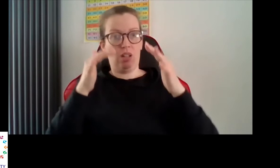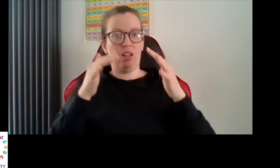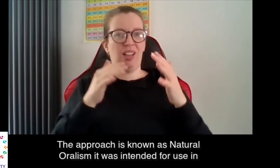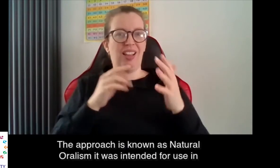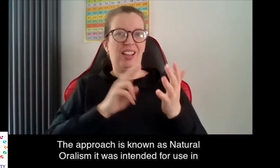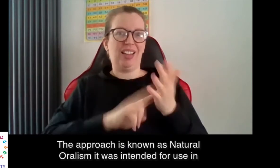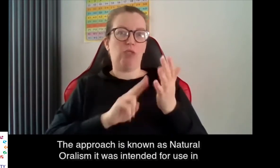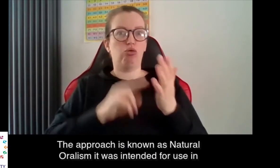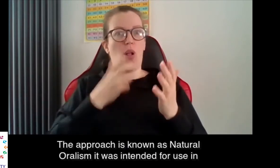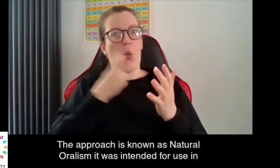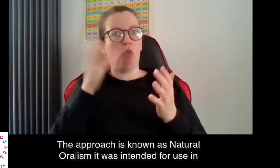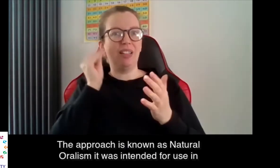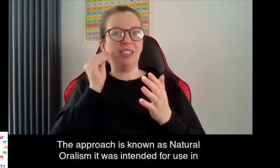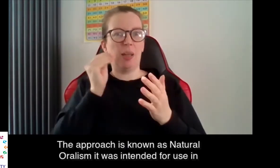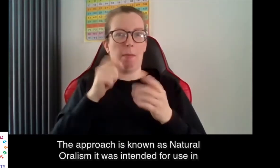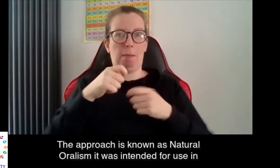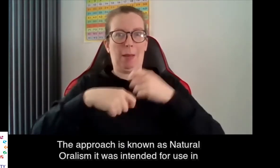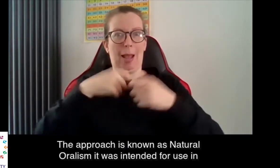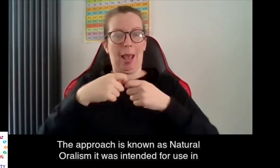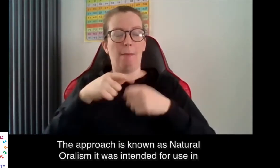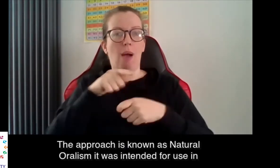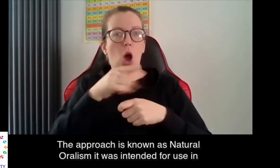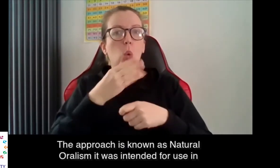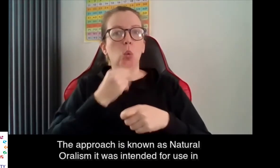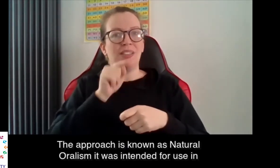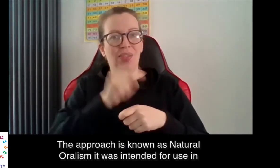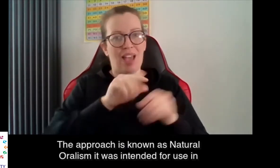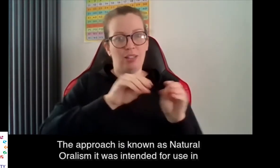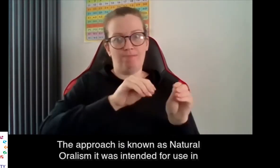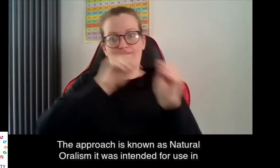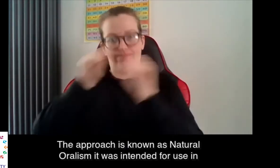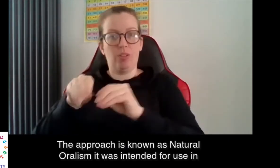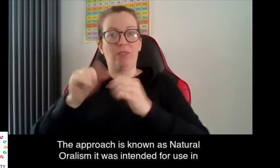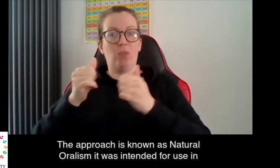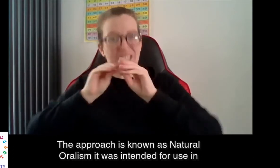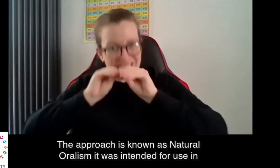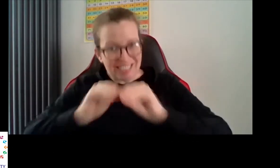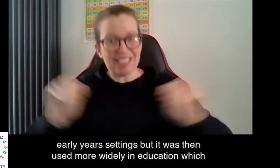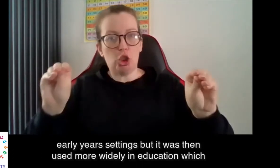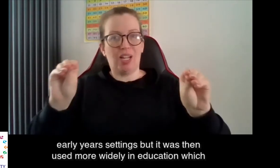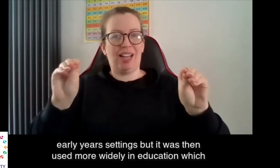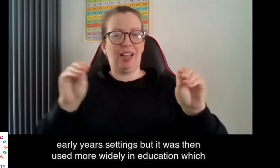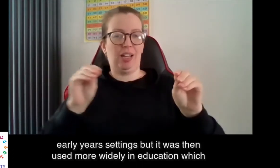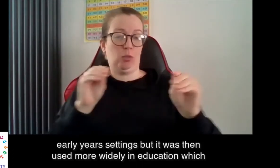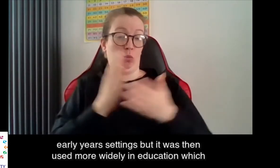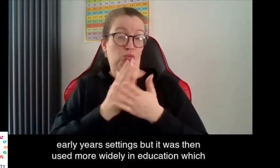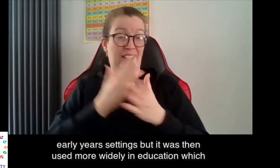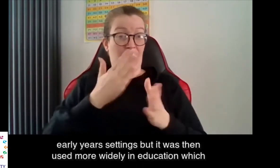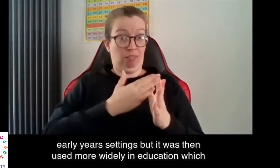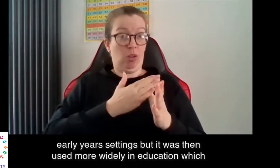The approach is known as natural oralism. It was intended for use in early years settings, but it